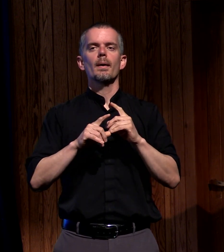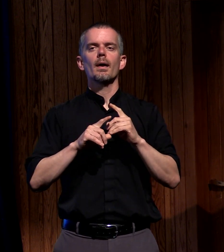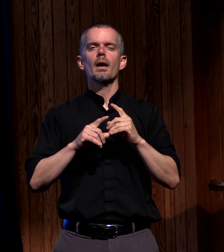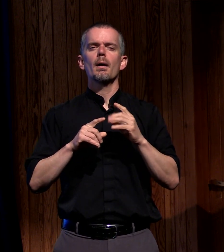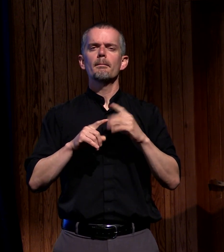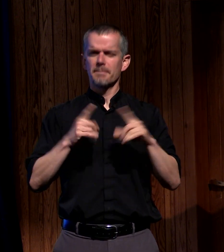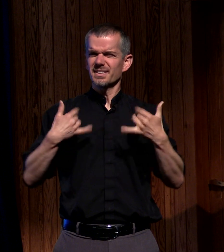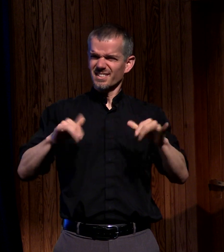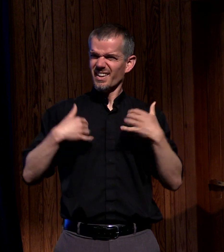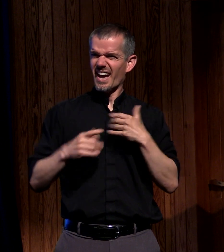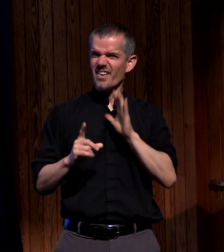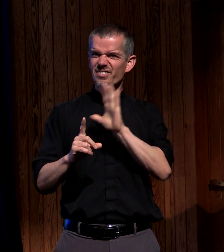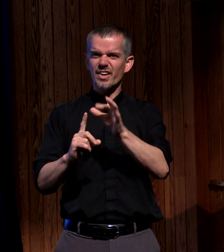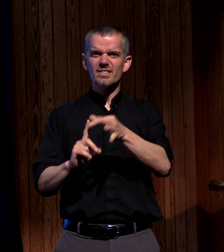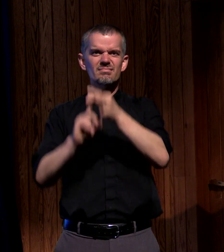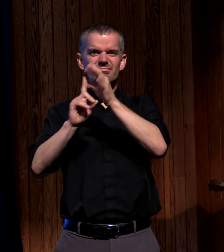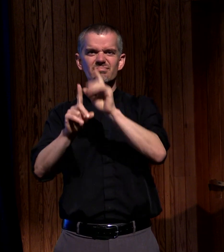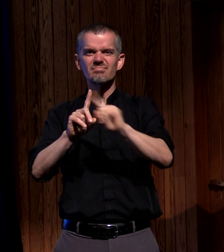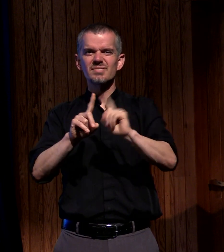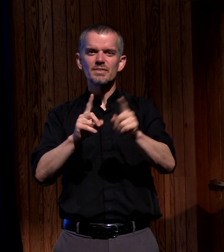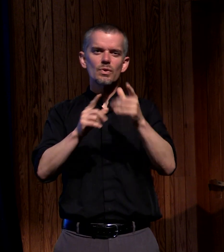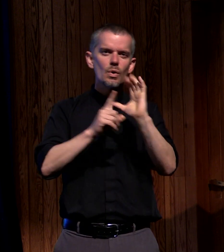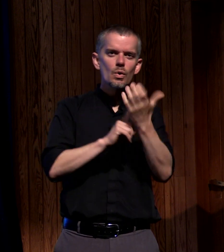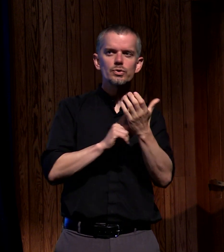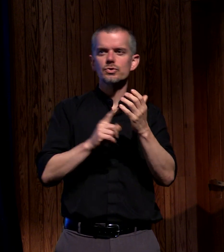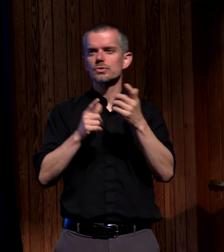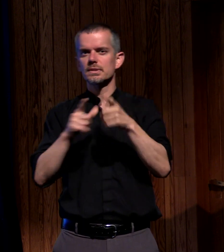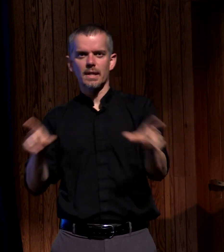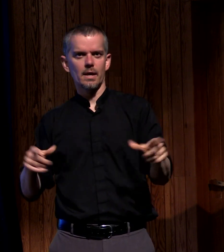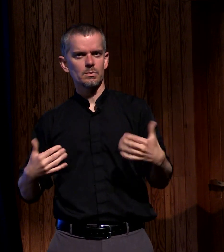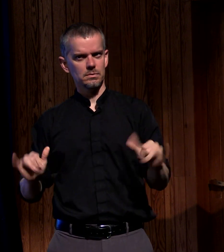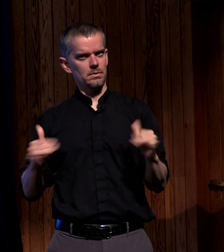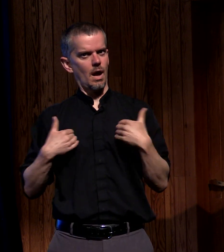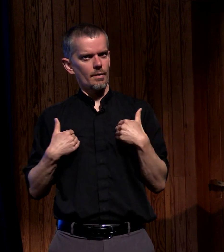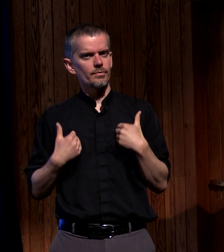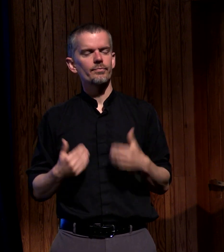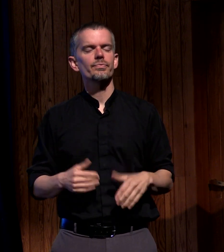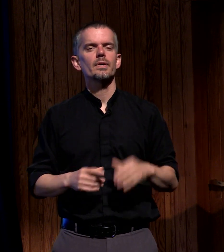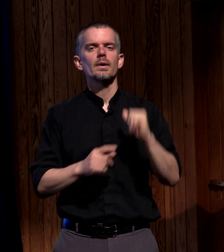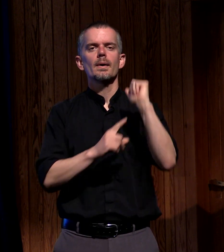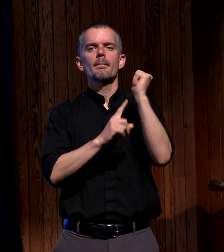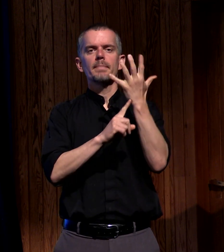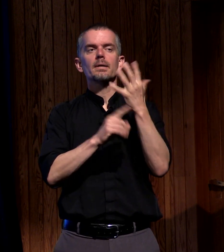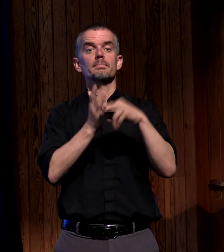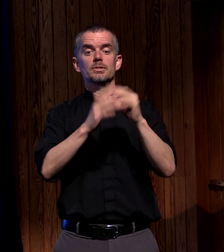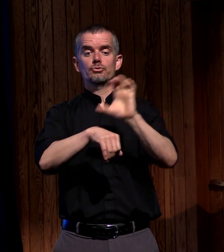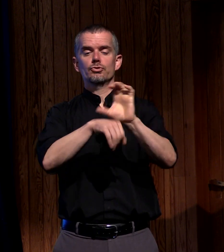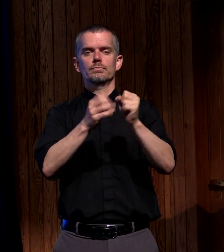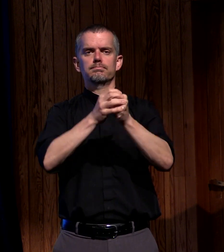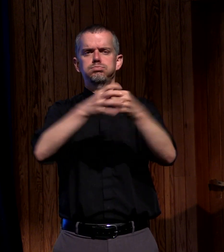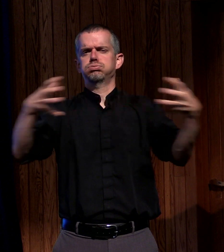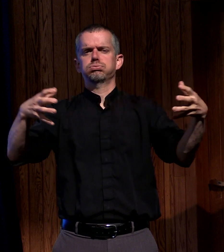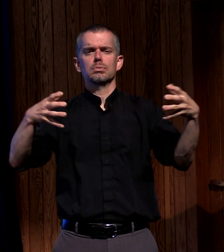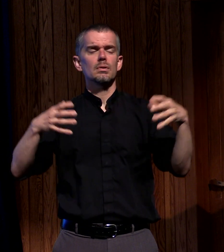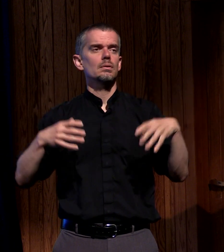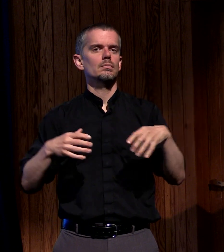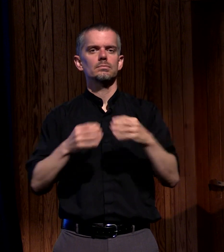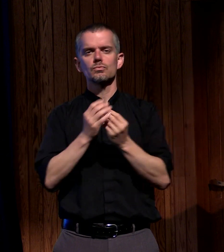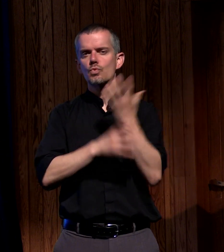cultures and languages intact Pentecost is a day of expansion for the church as it grows and multiplies